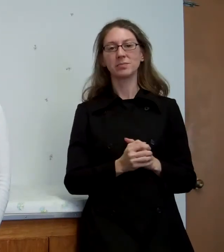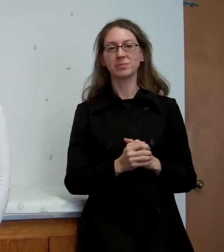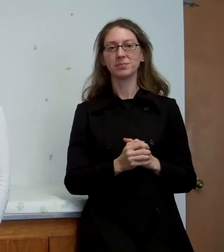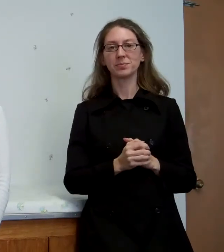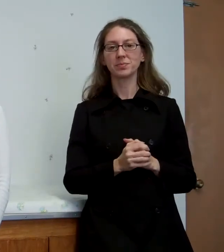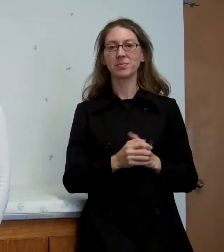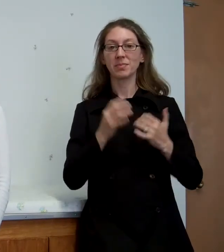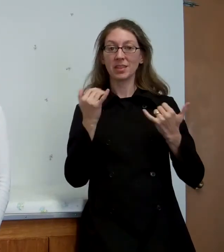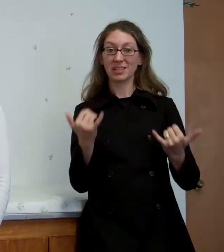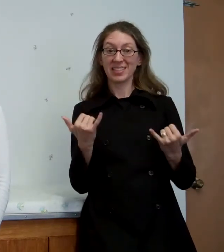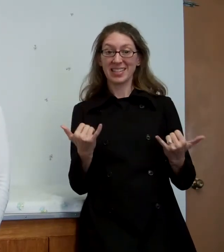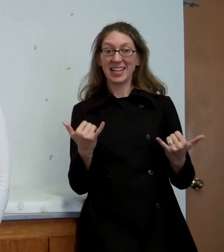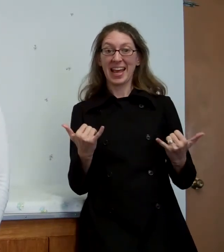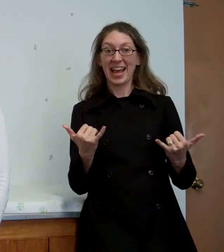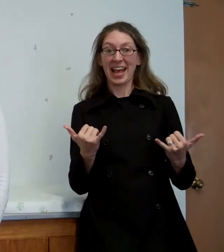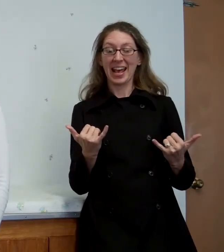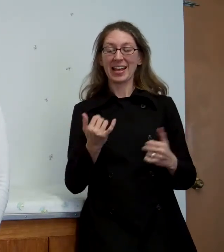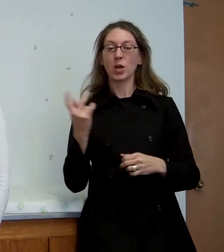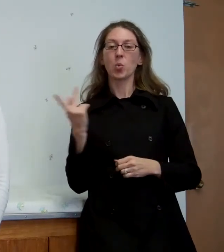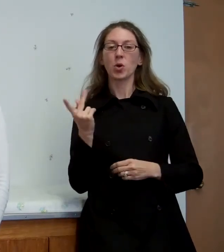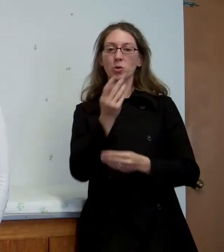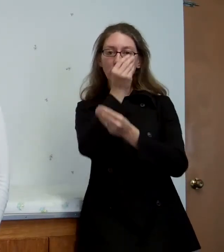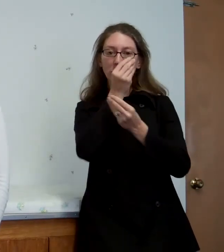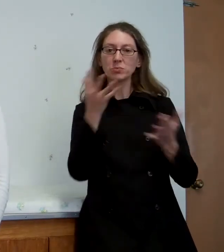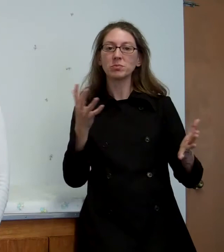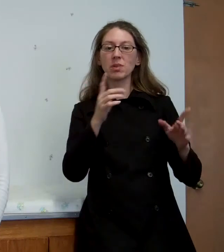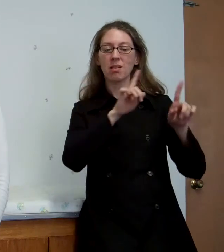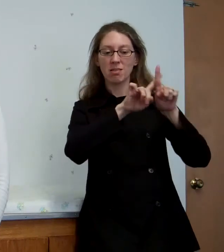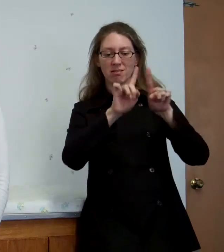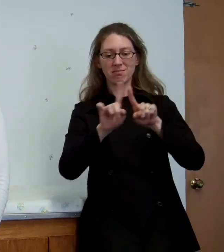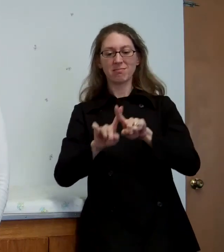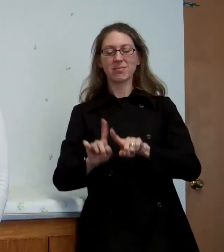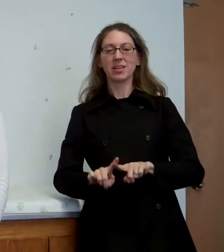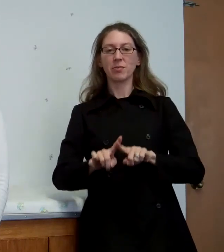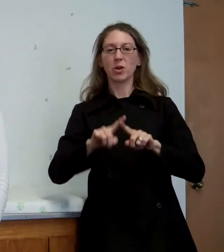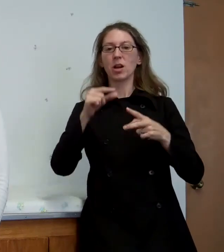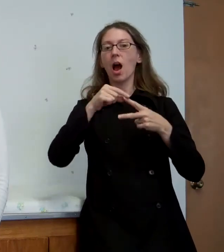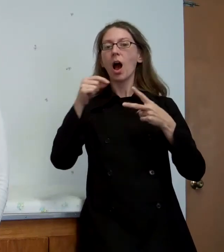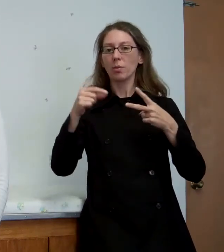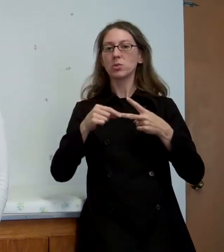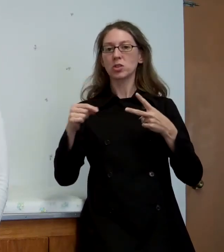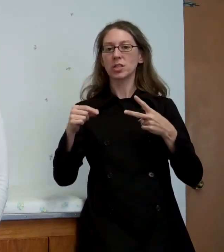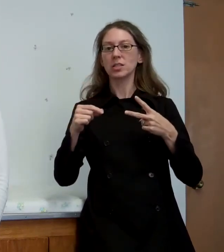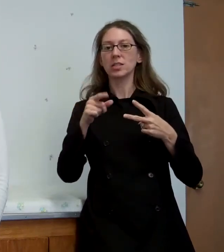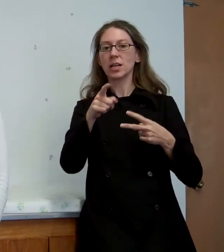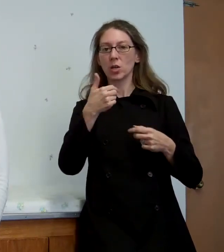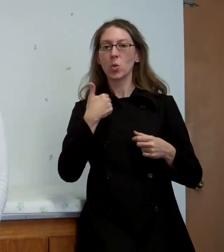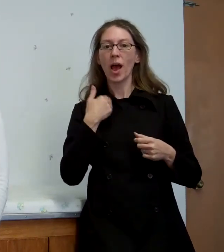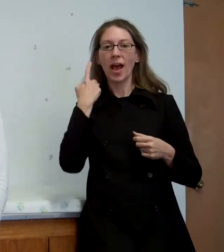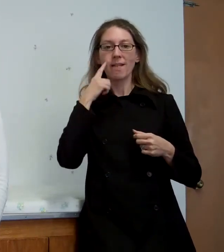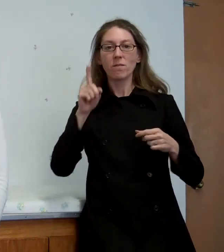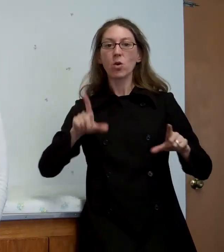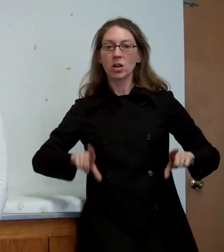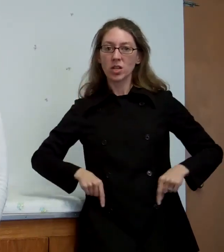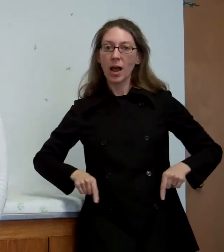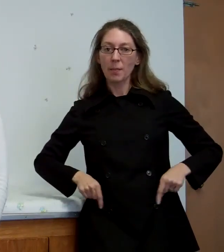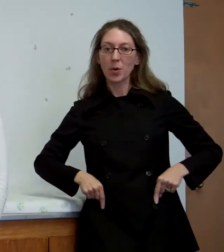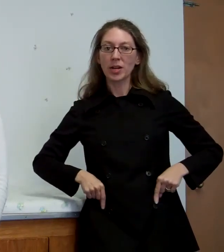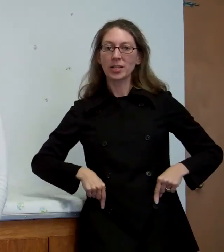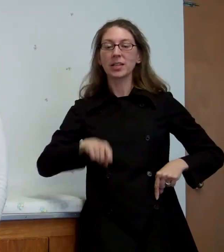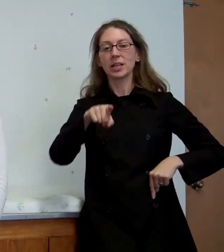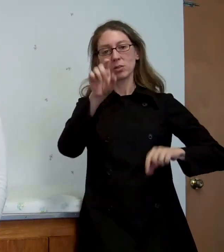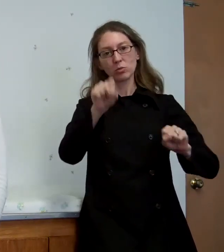Today, we'll tell you about many of the options available to you so that you can make the decision on what works best for your